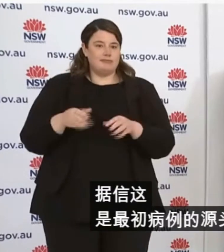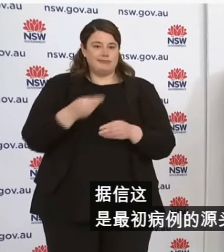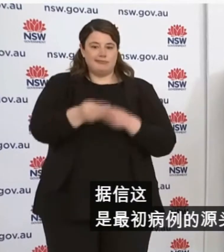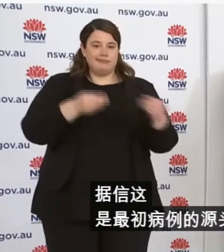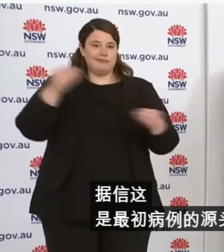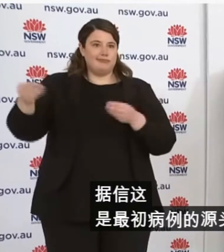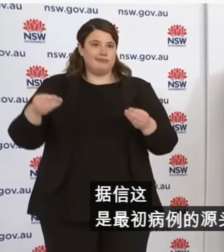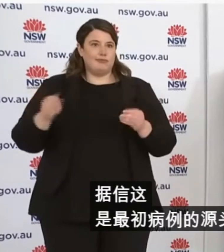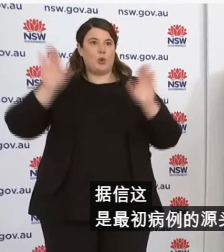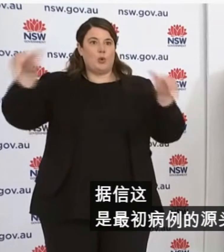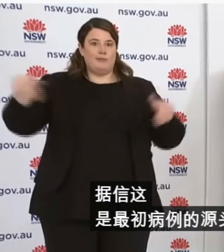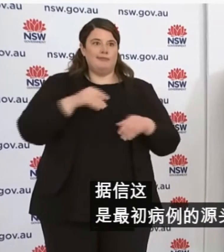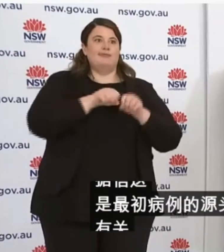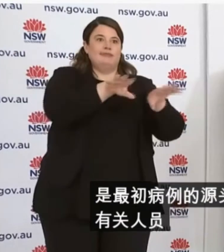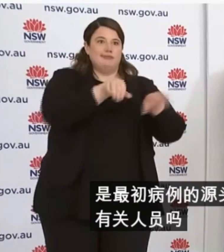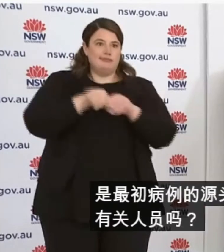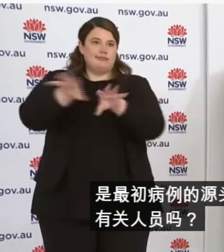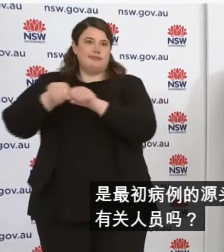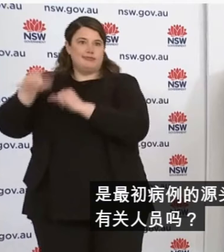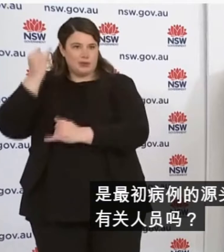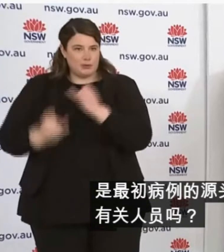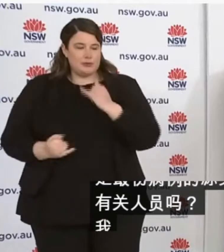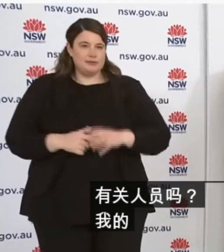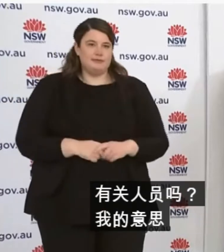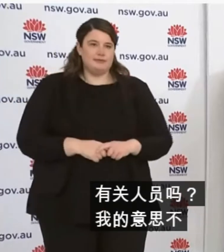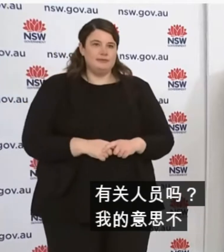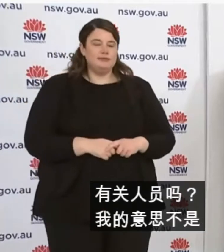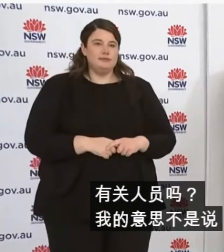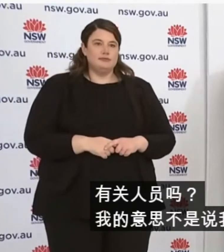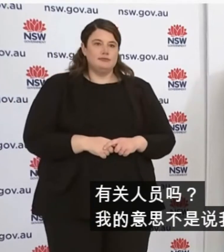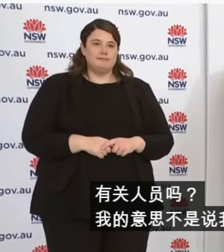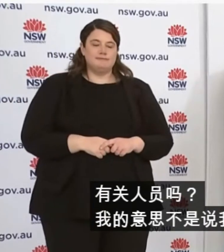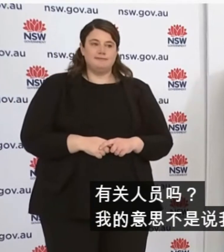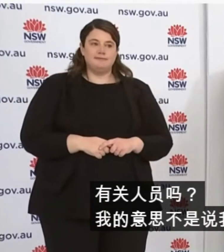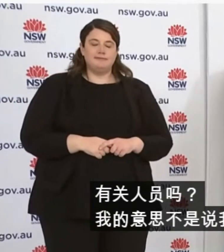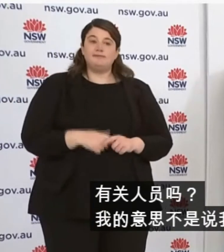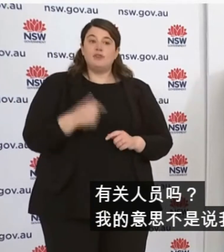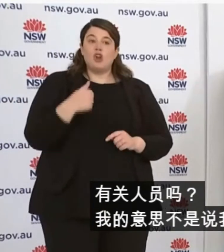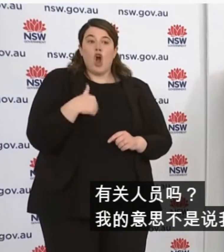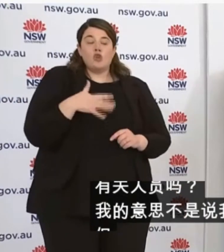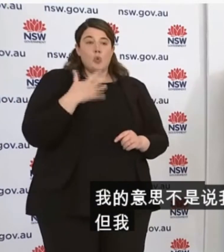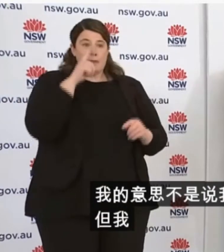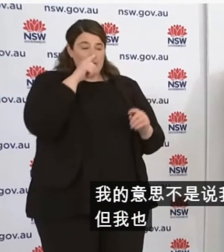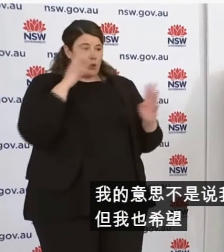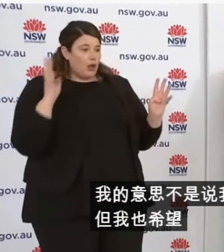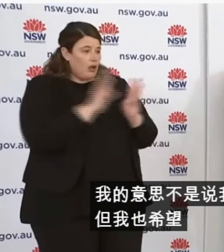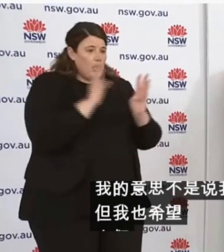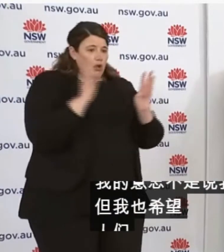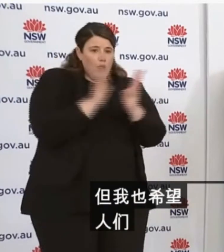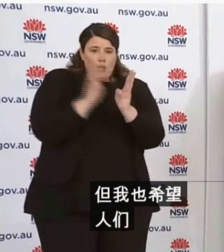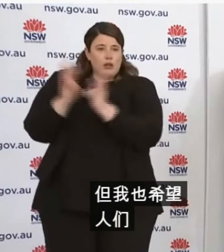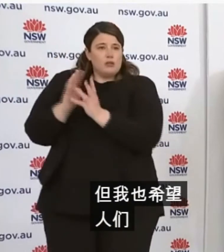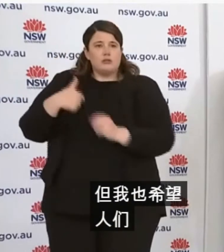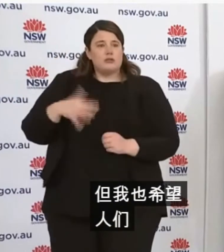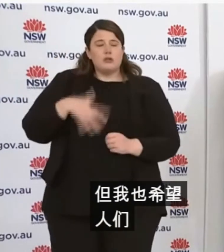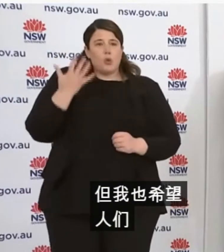cases. And can I just thank the people involved? I mean, not that I want to see gatherings, but I also want